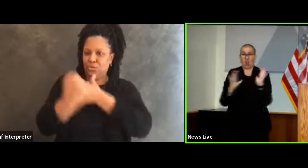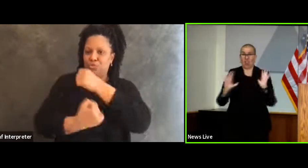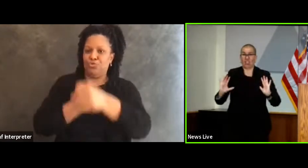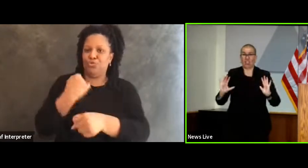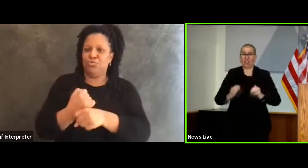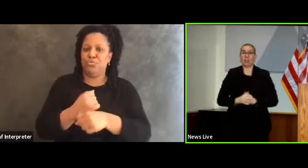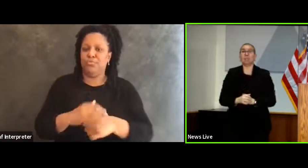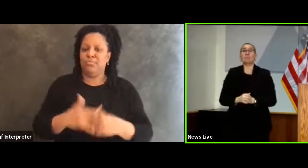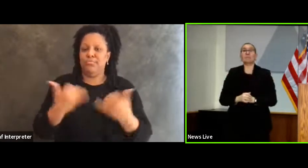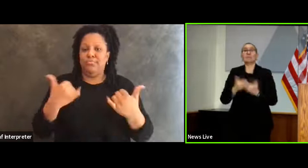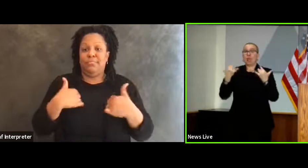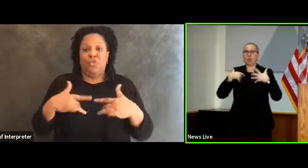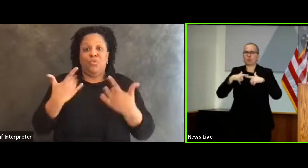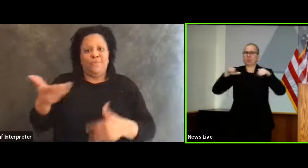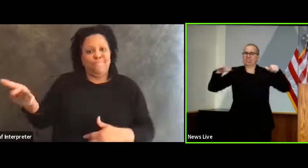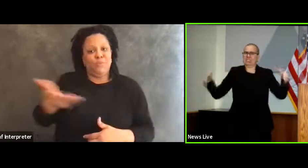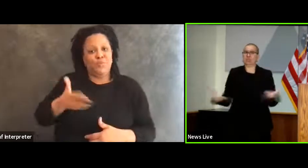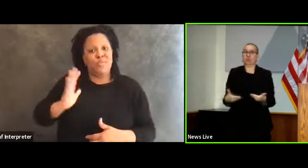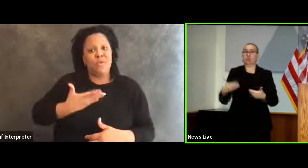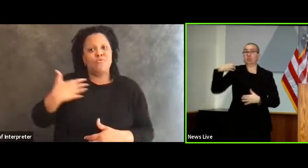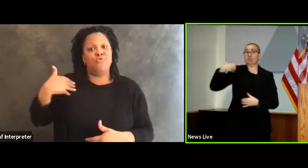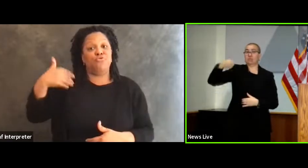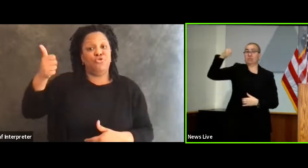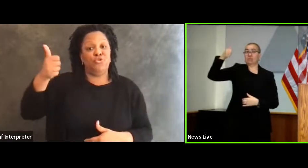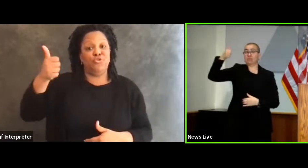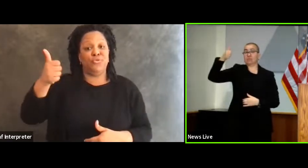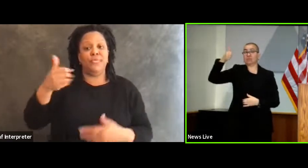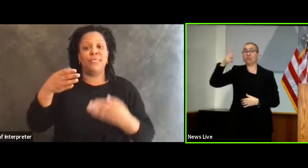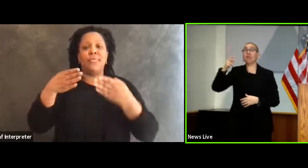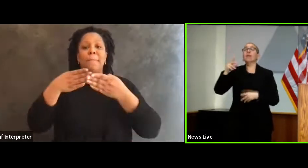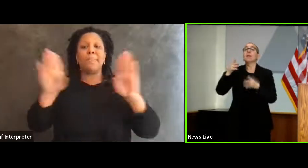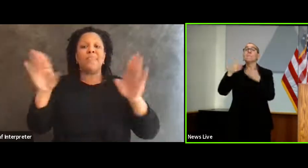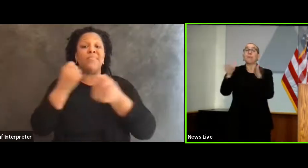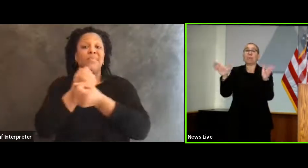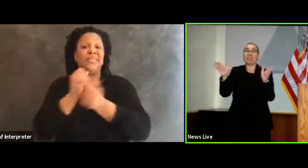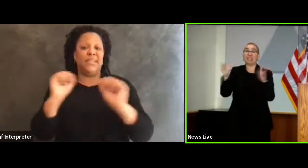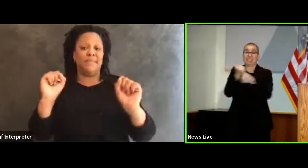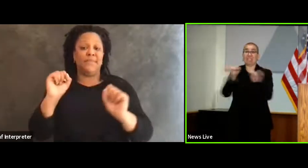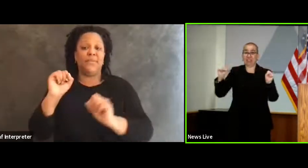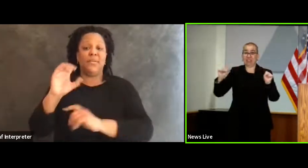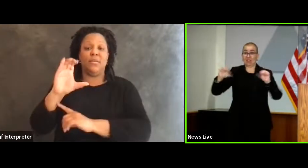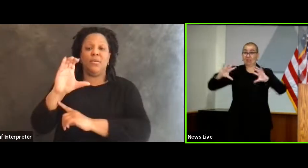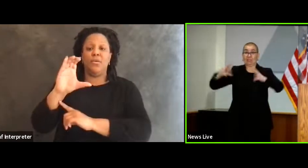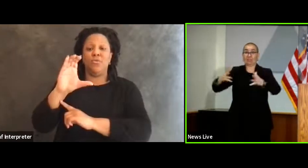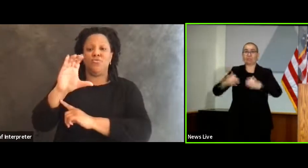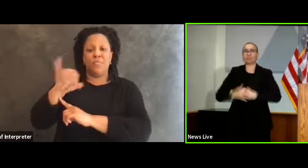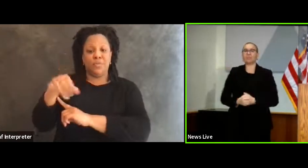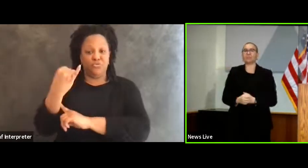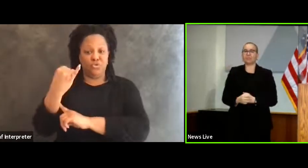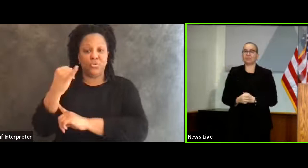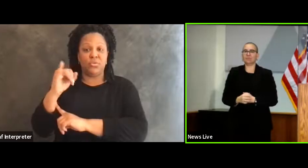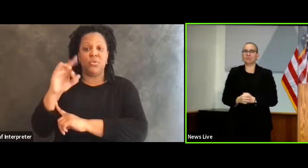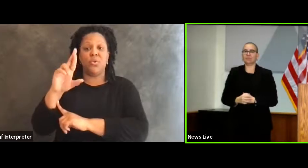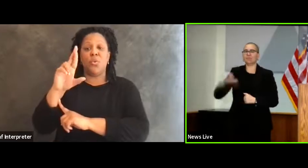our chair of our Public Safety and Criminal Justice Reform Committee, Carlos Mariani.